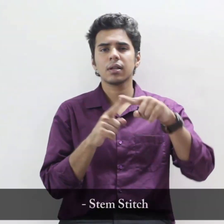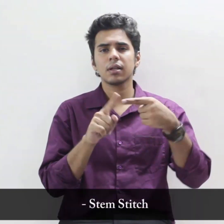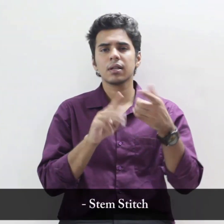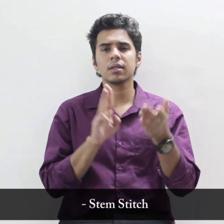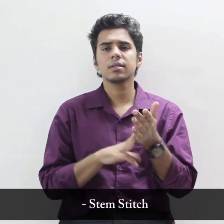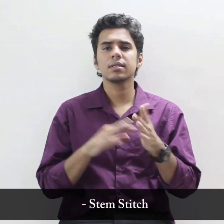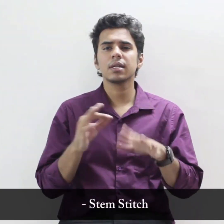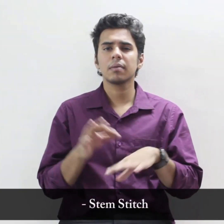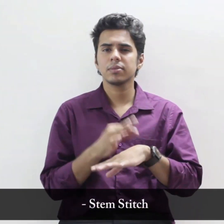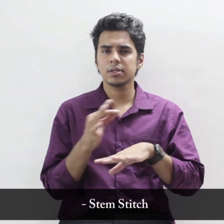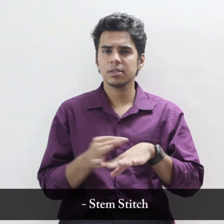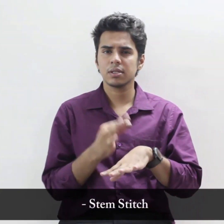Stem stitch.